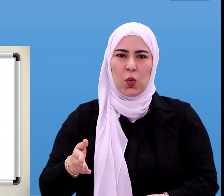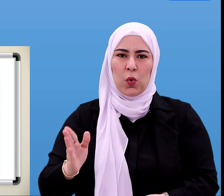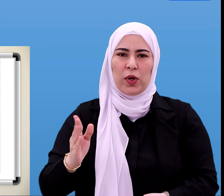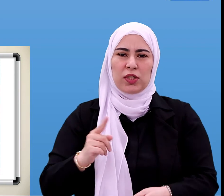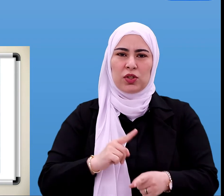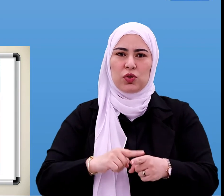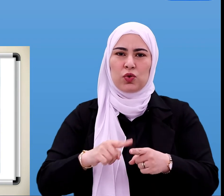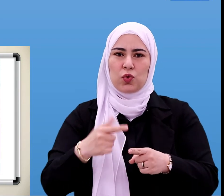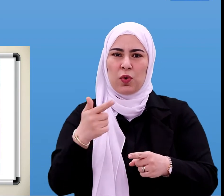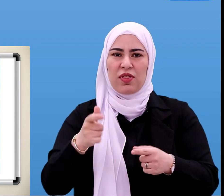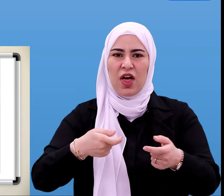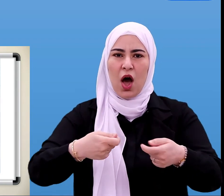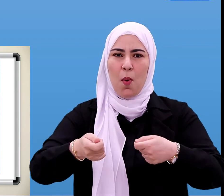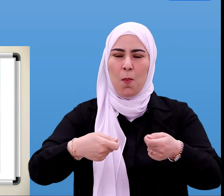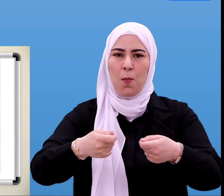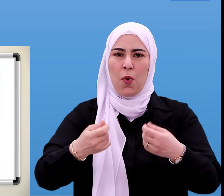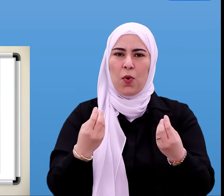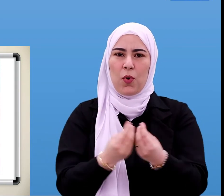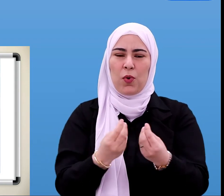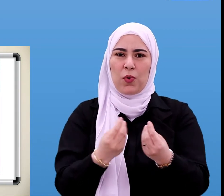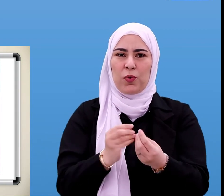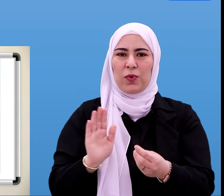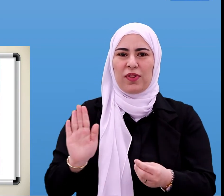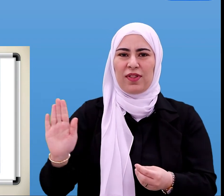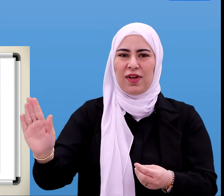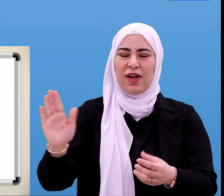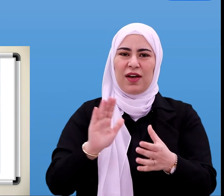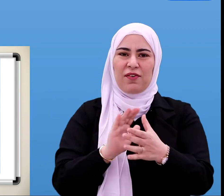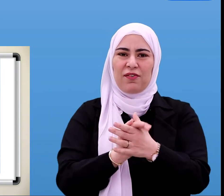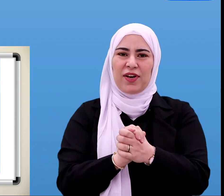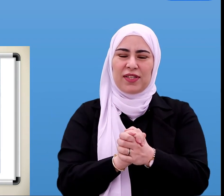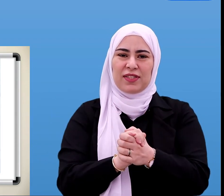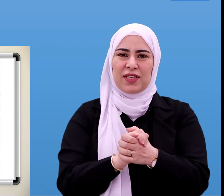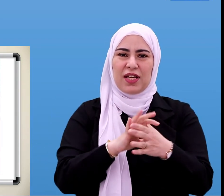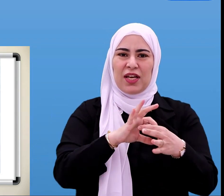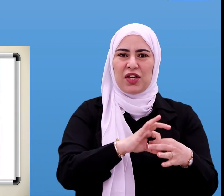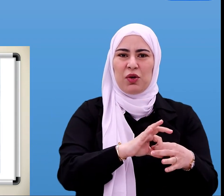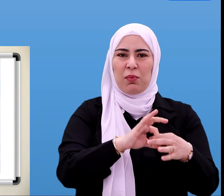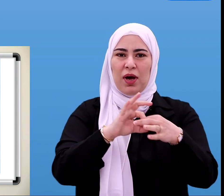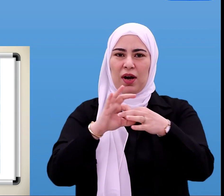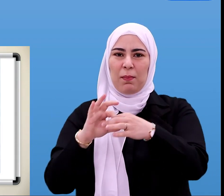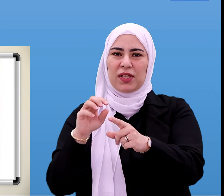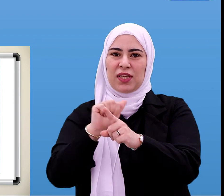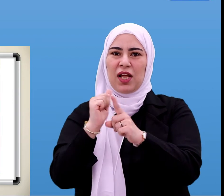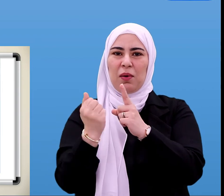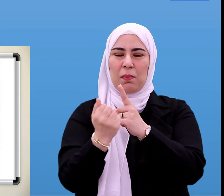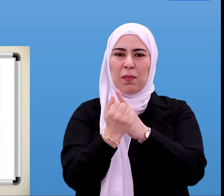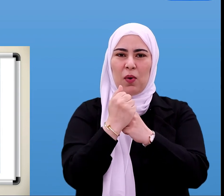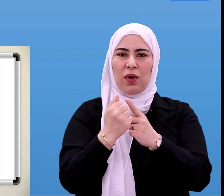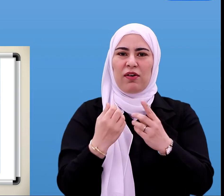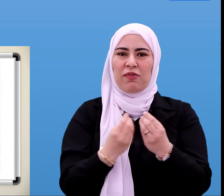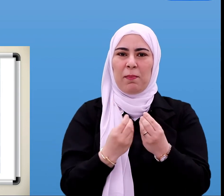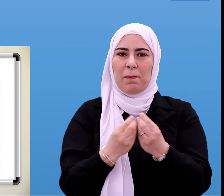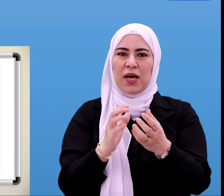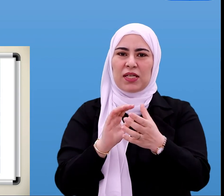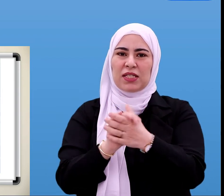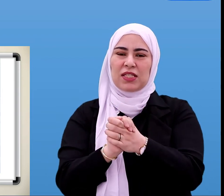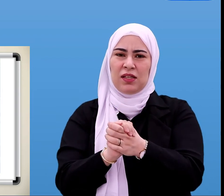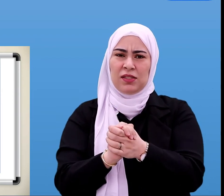are connecting her situation of going to the mall with her friend's situation going with her. So